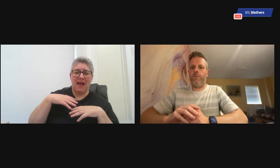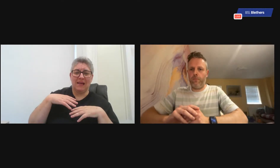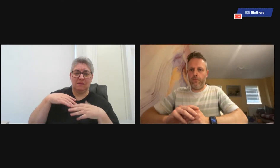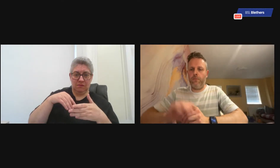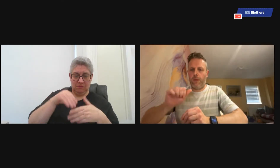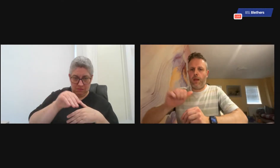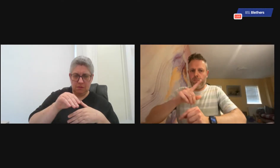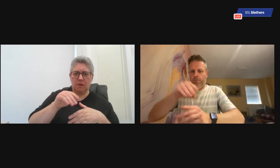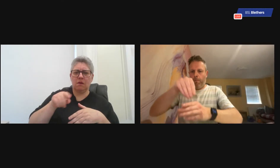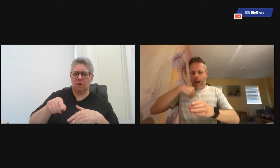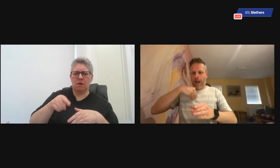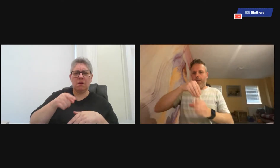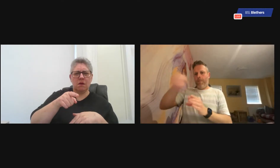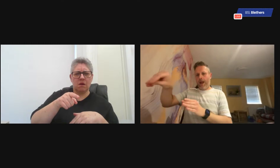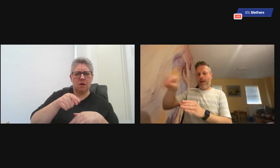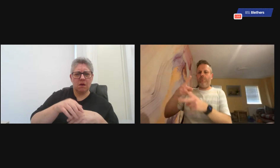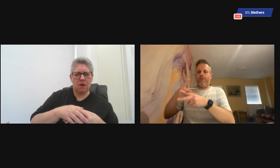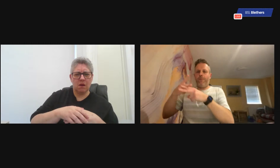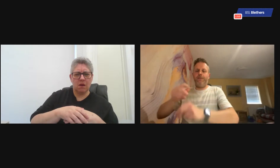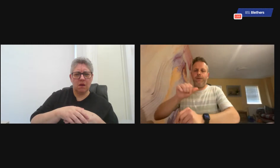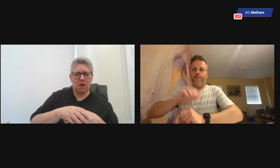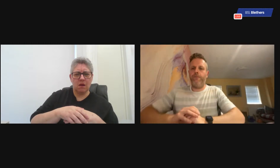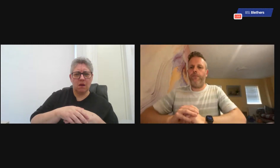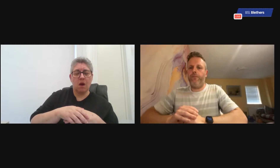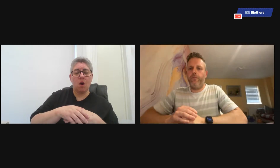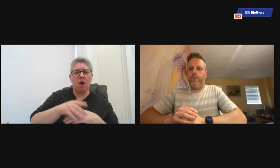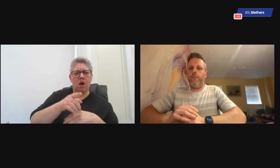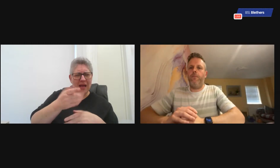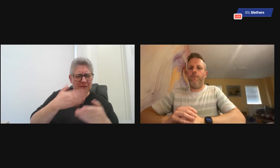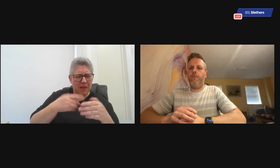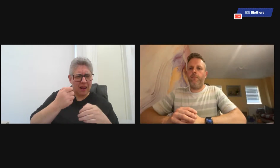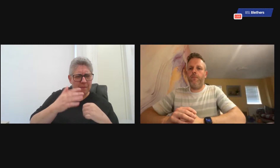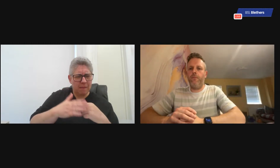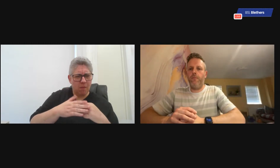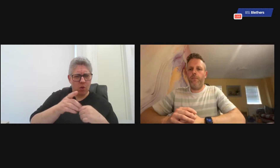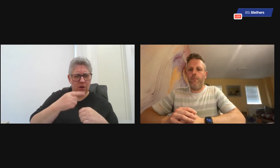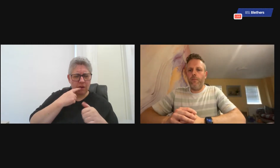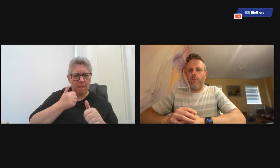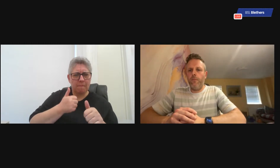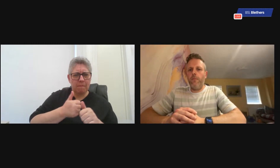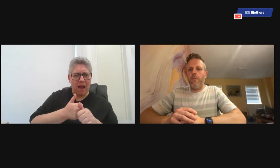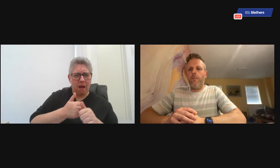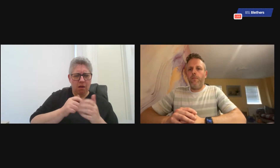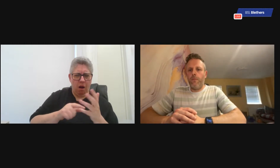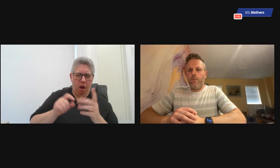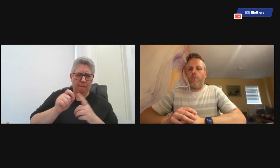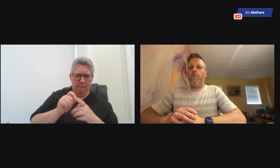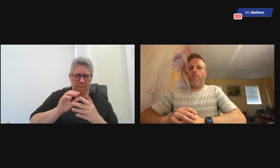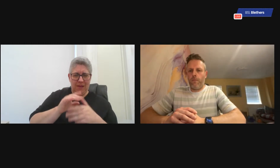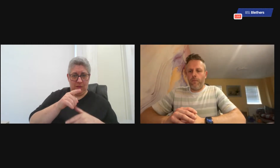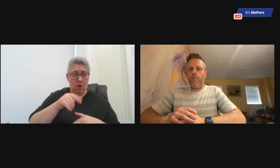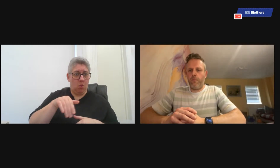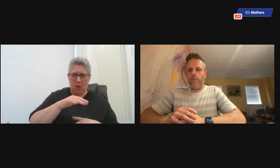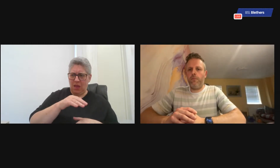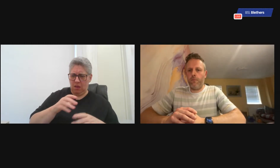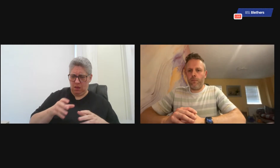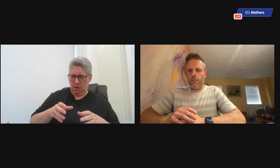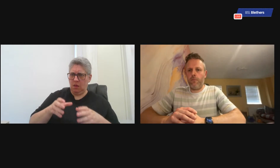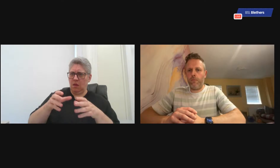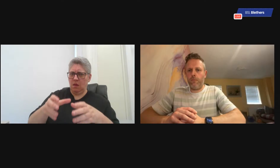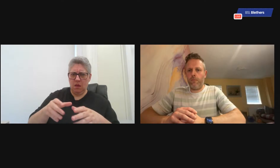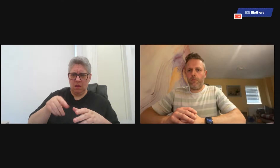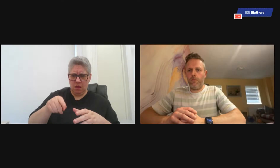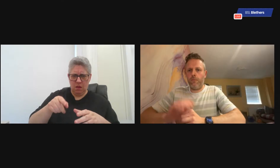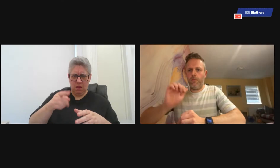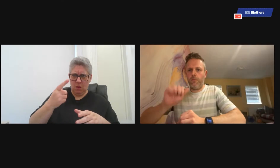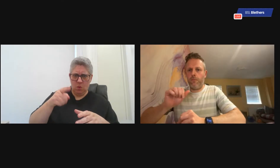So you're actually paid for your respite as well? Yeah. So I can actually, the other backup carers can be